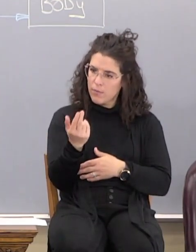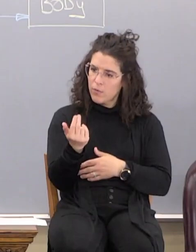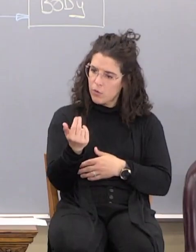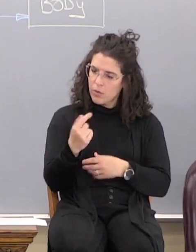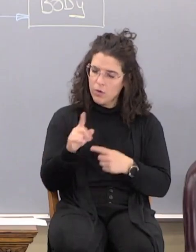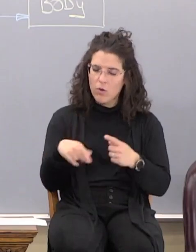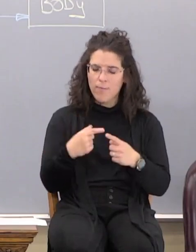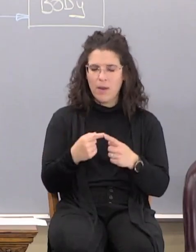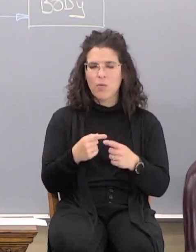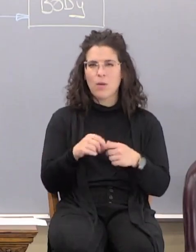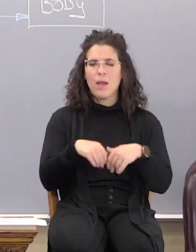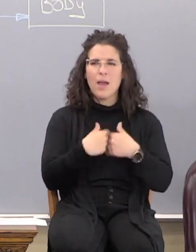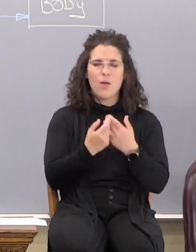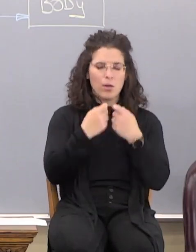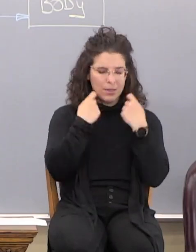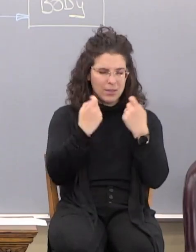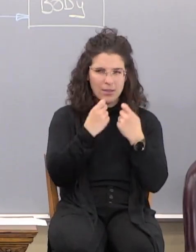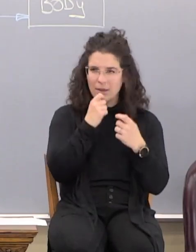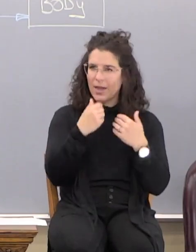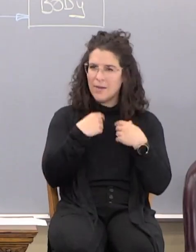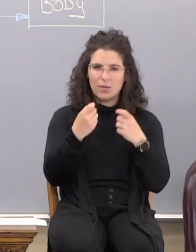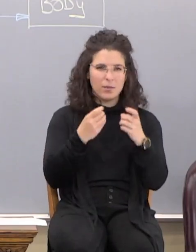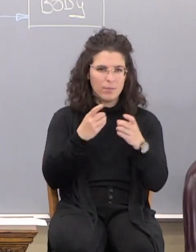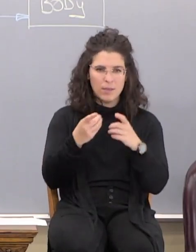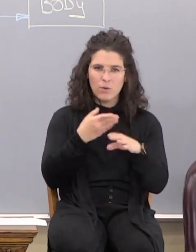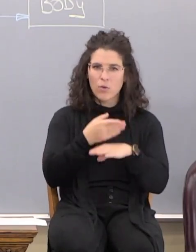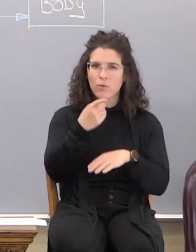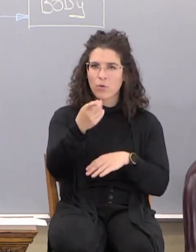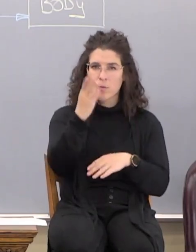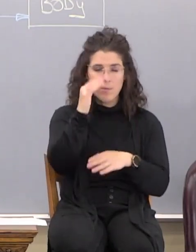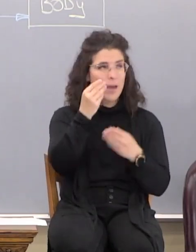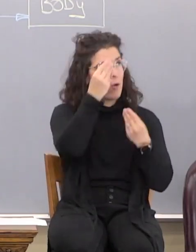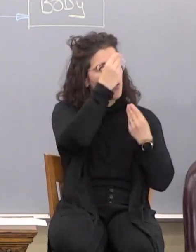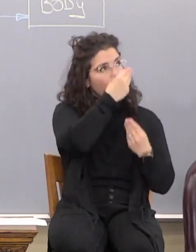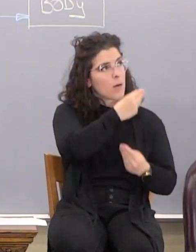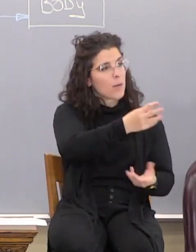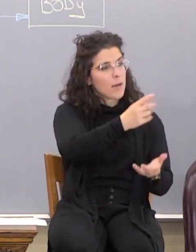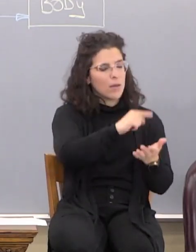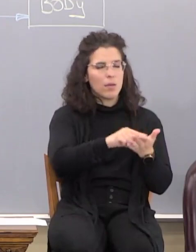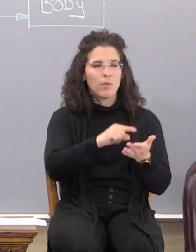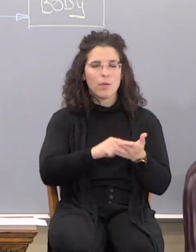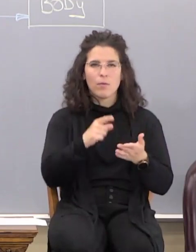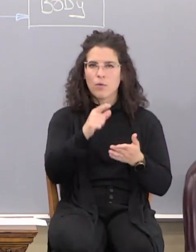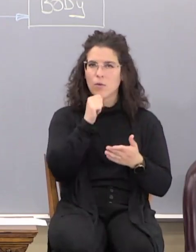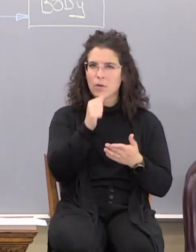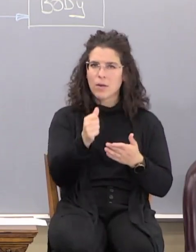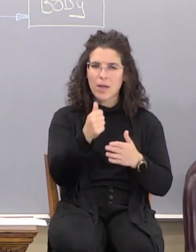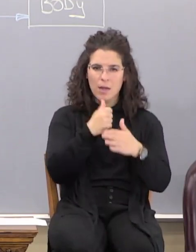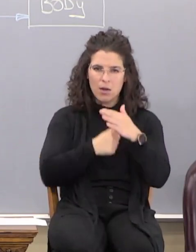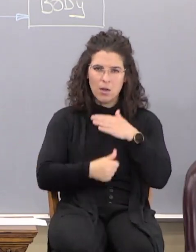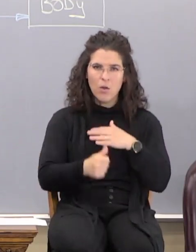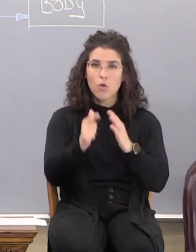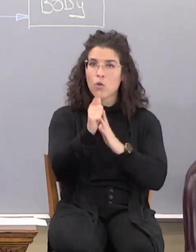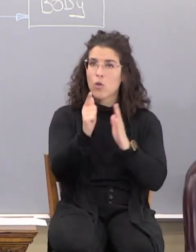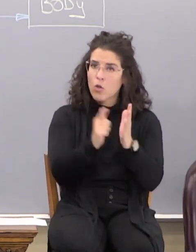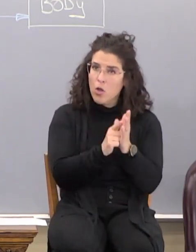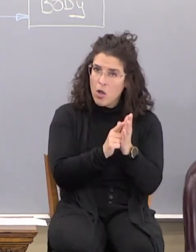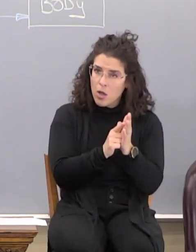about. How does sin not have dominion over you? By obeying those verses. For you are not under the